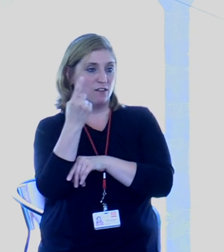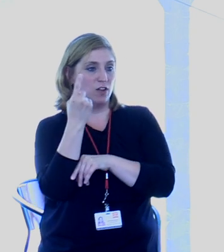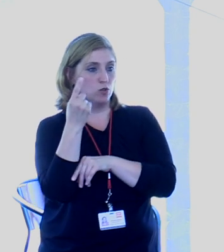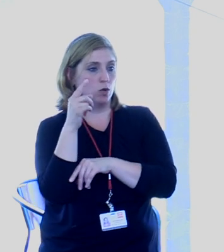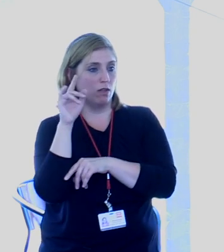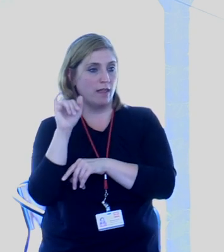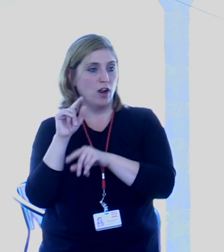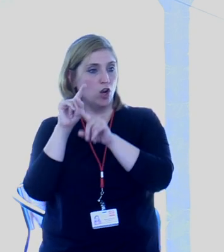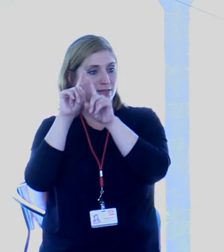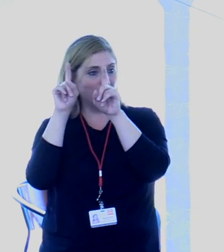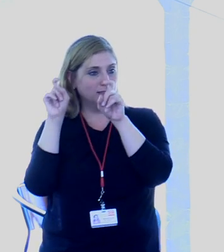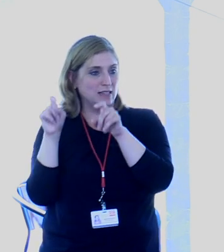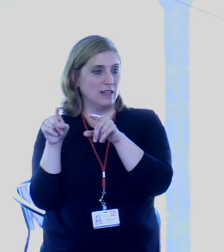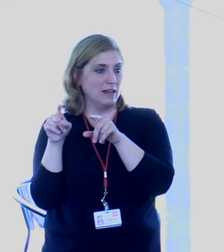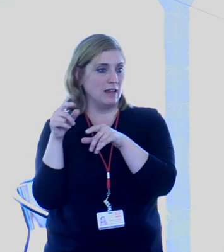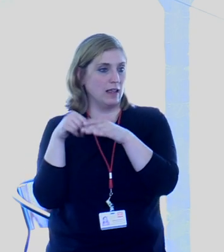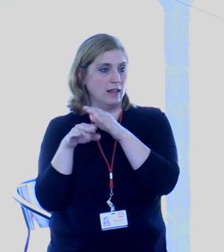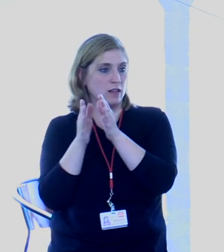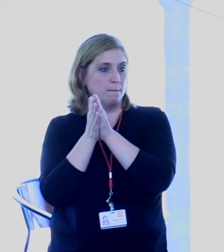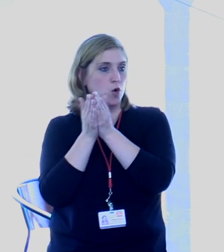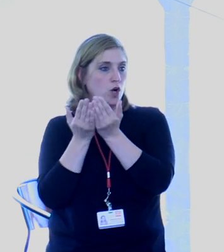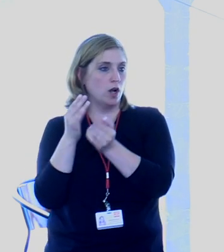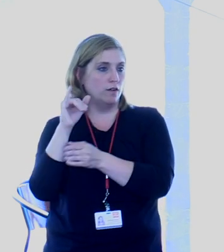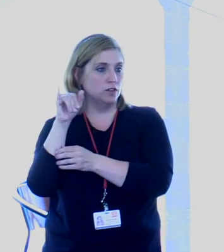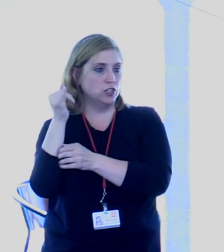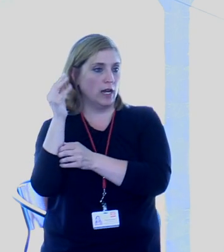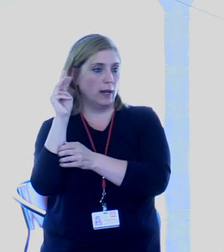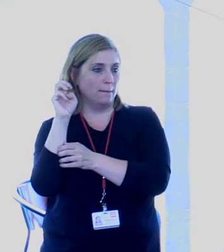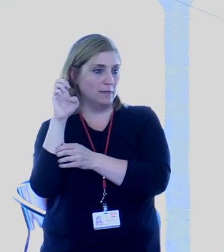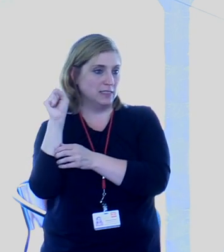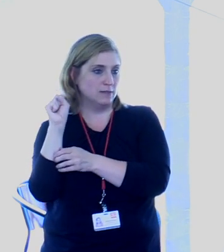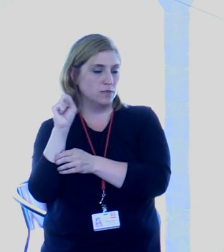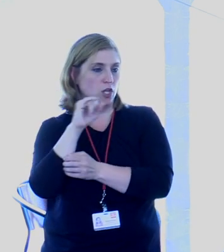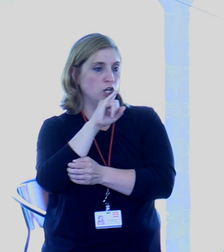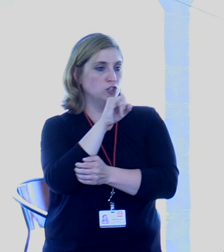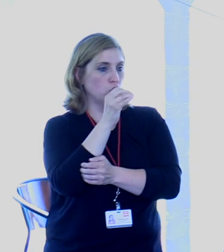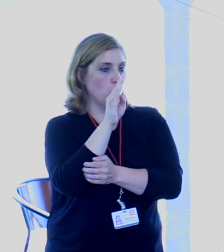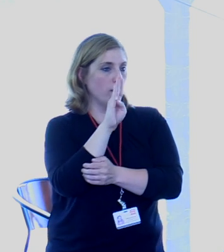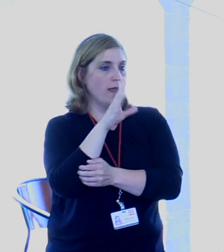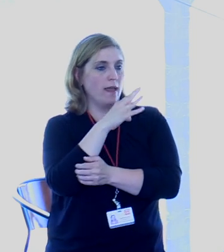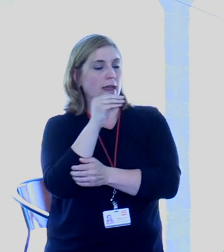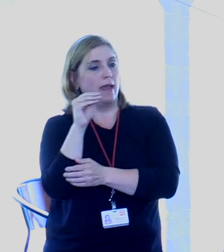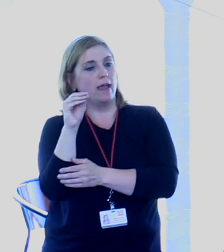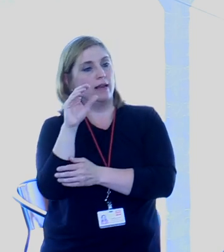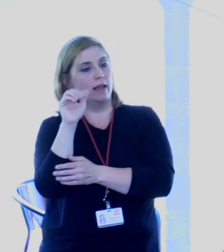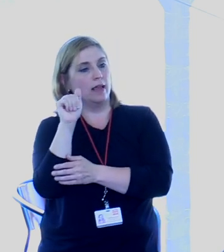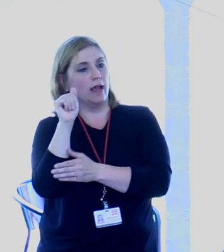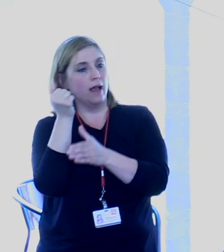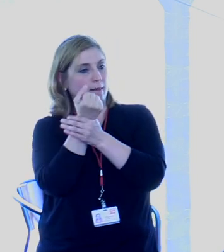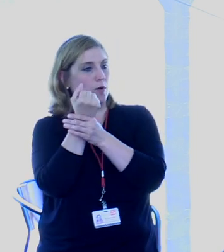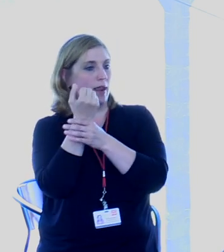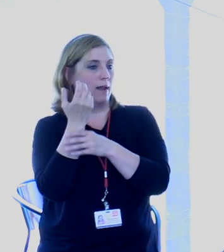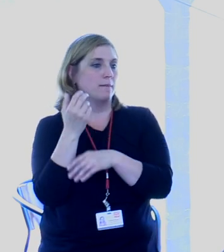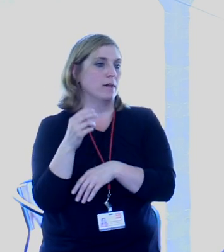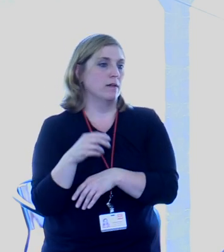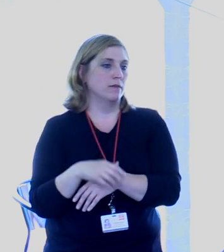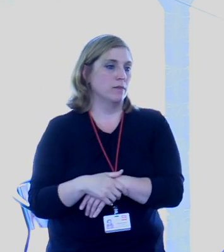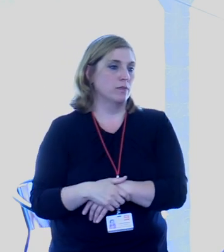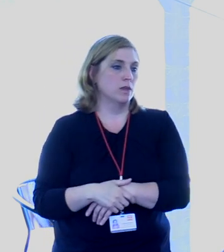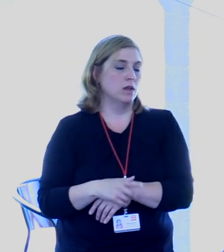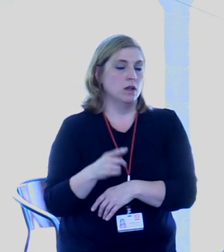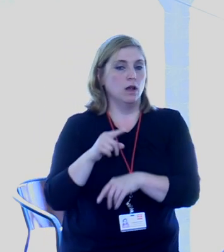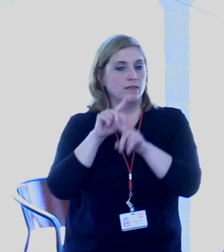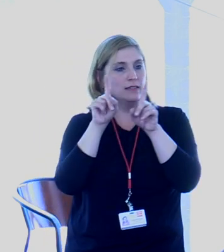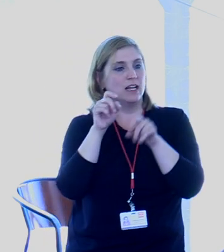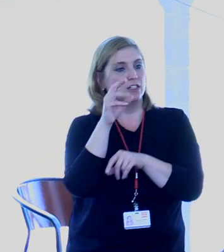tested in the book of James, Job and Abraham. What is the test of Job? The test